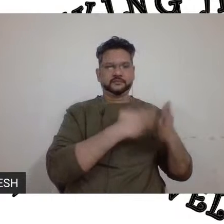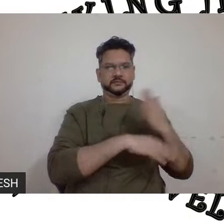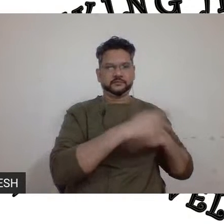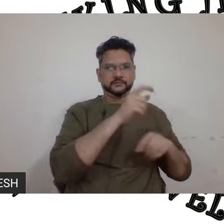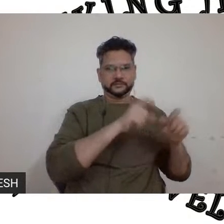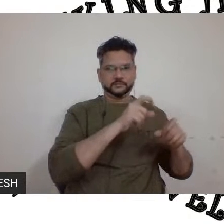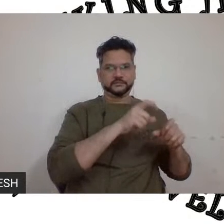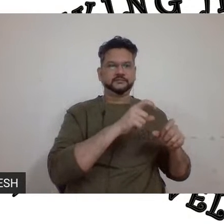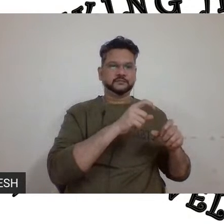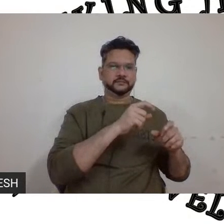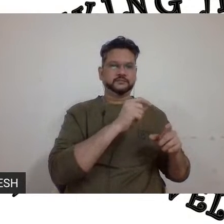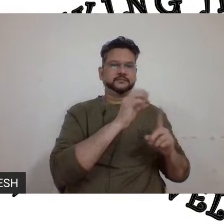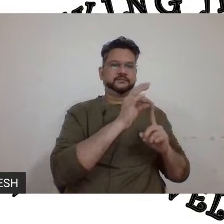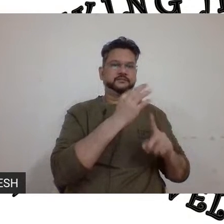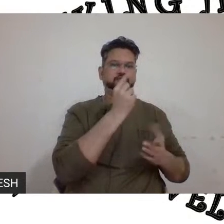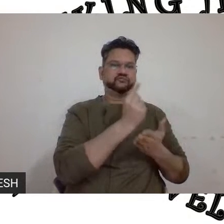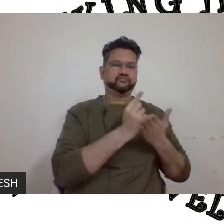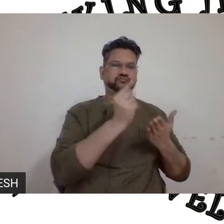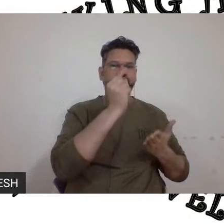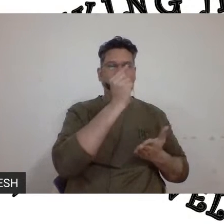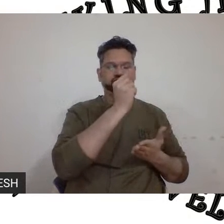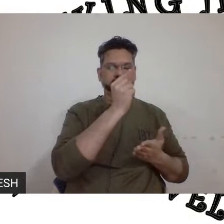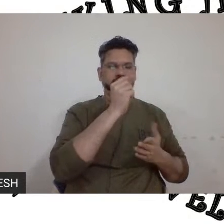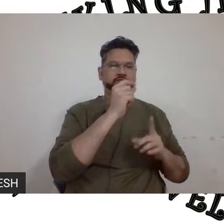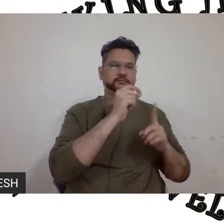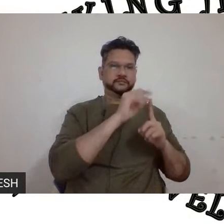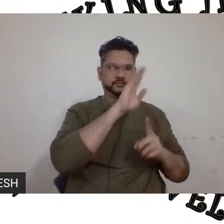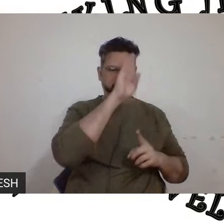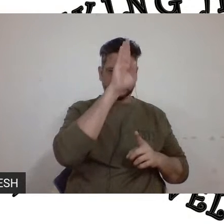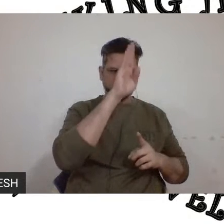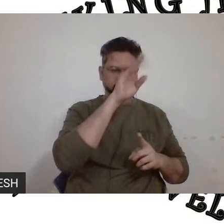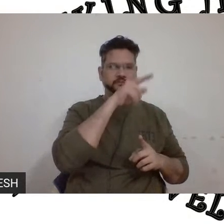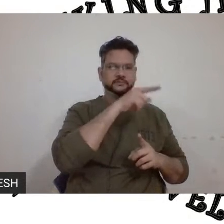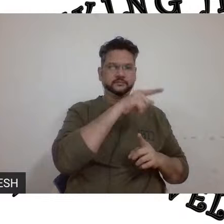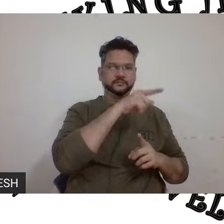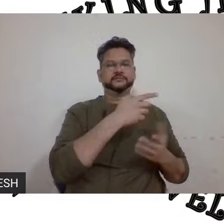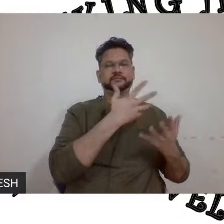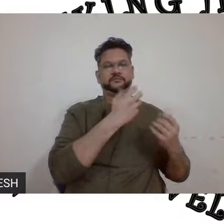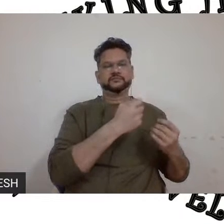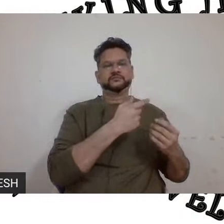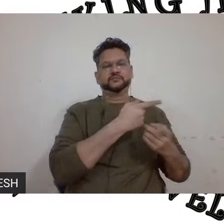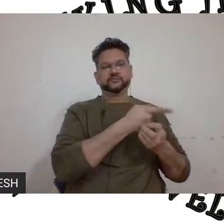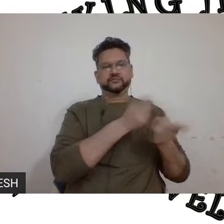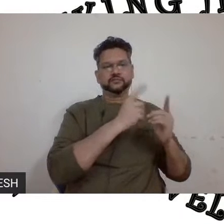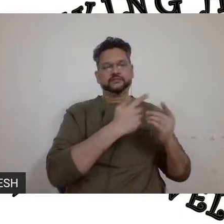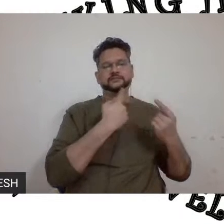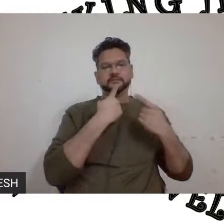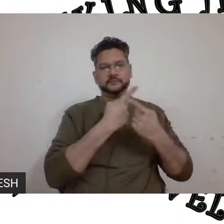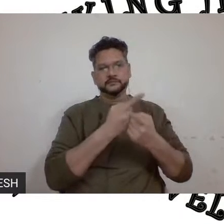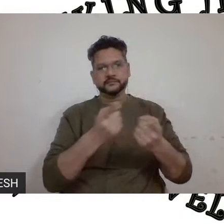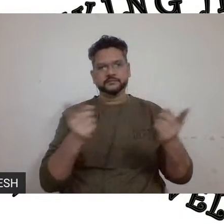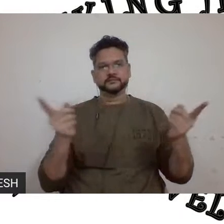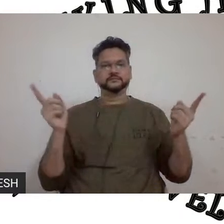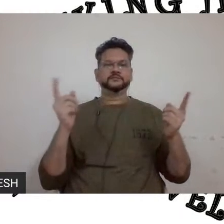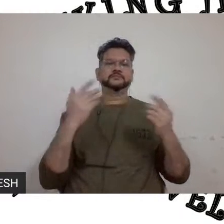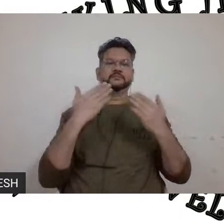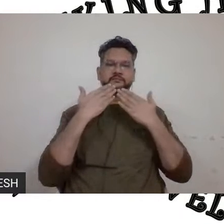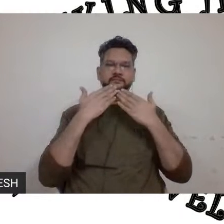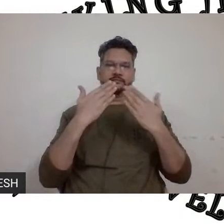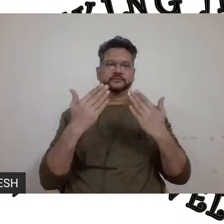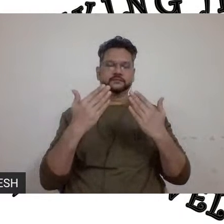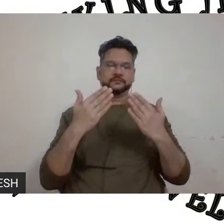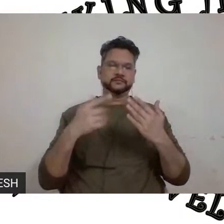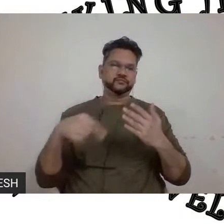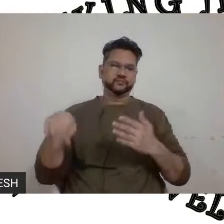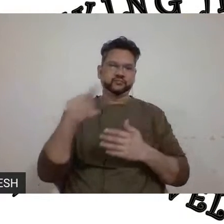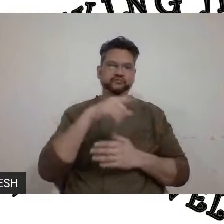Patiala, I extend a very hearty vote of thanks to all the speakers for gracing